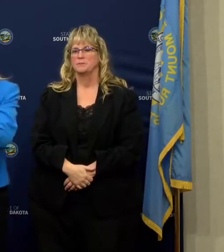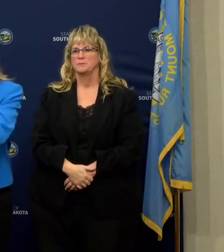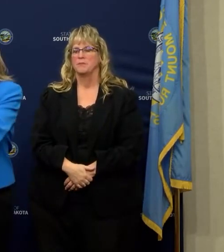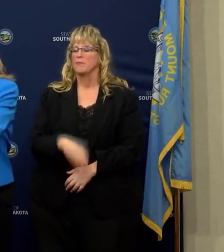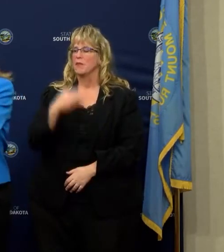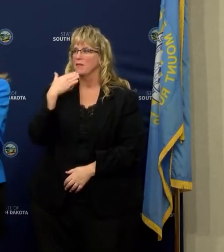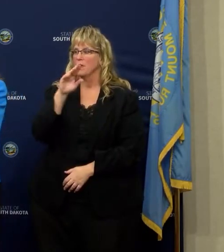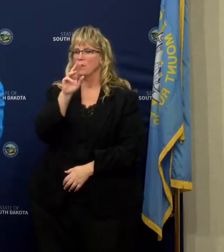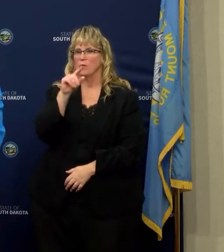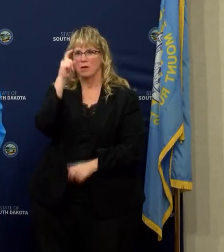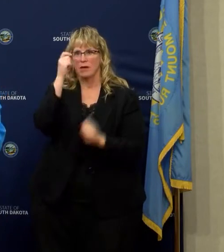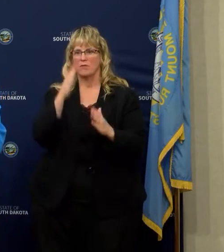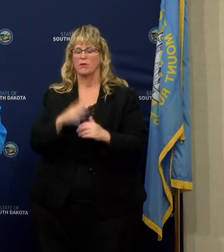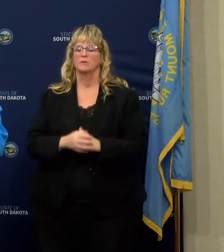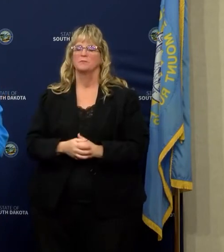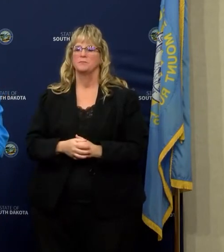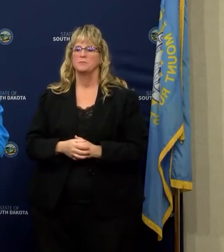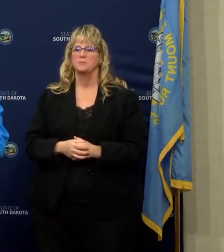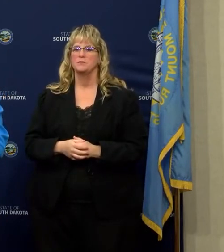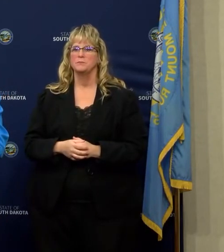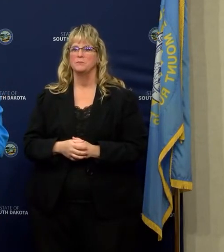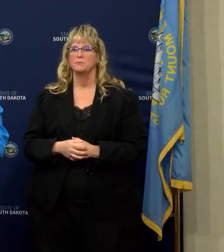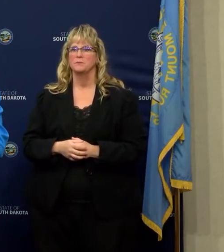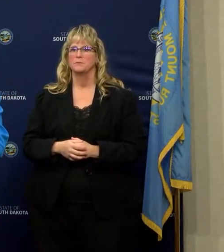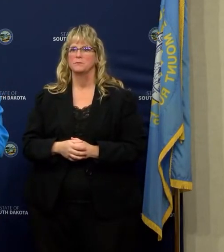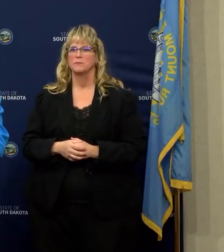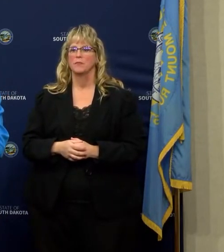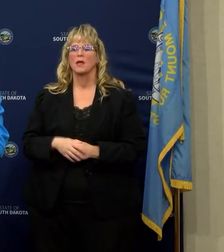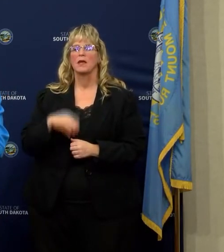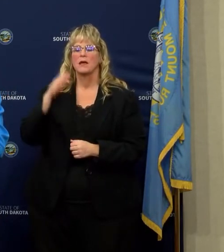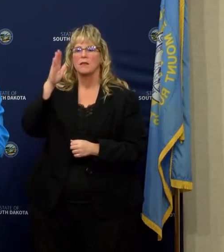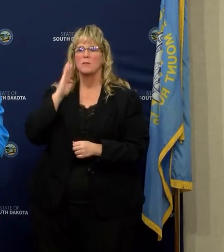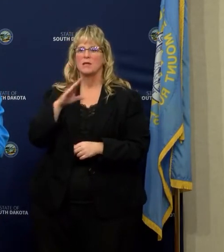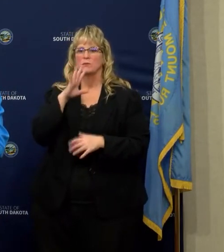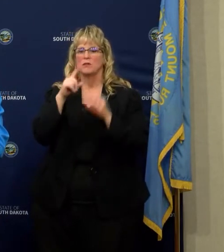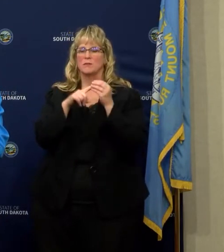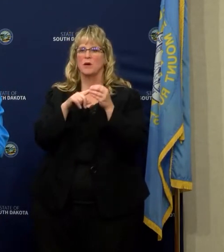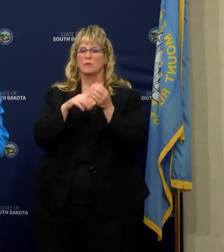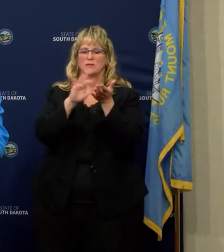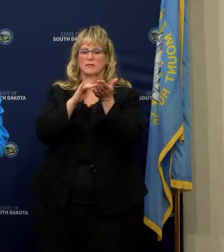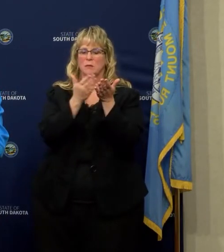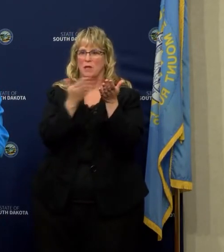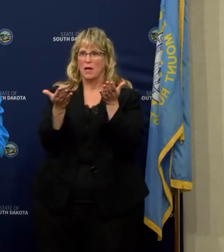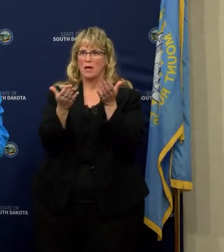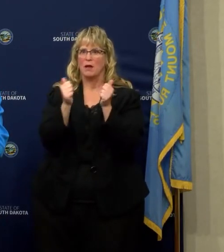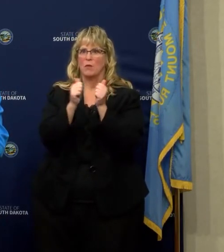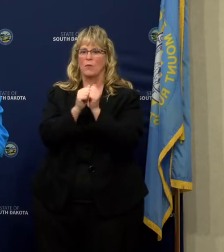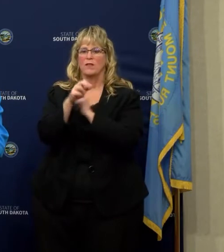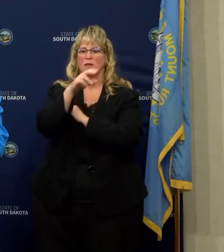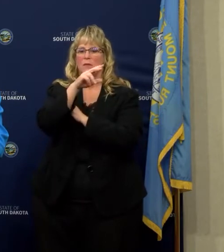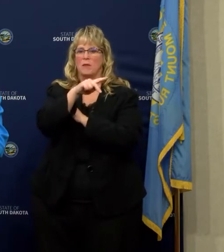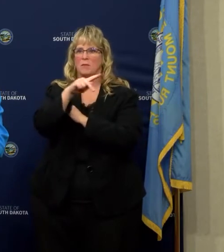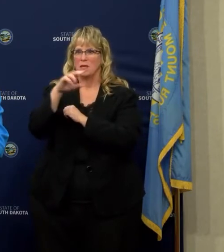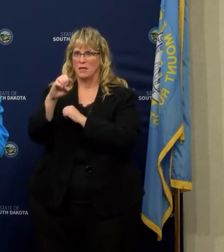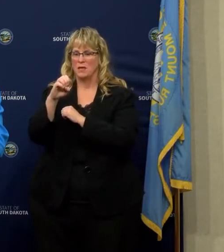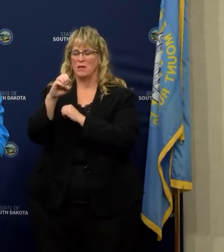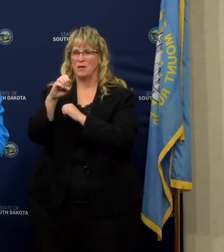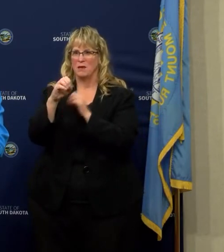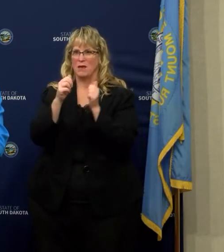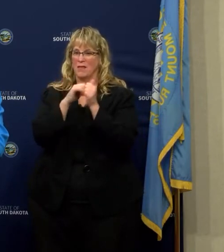Thank you, Governor. As we've talked in the past, the supply chain for certain aspects of personal protective equipment has